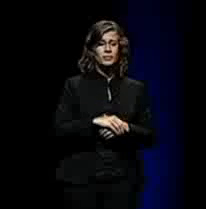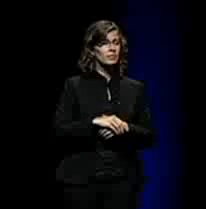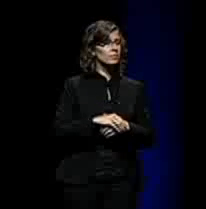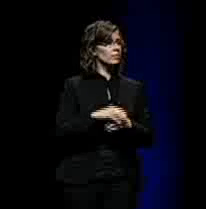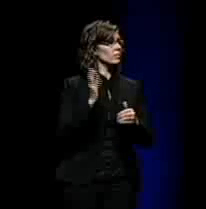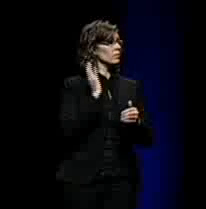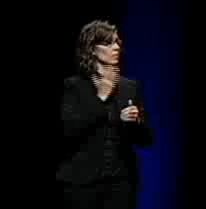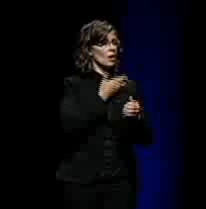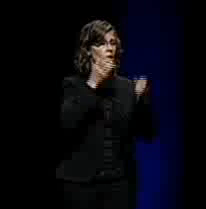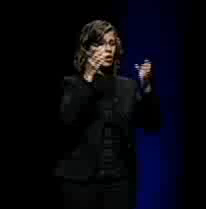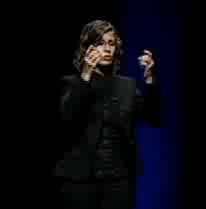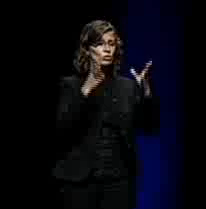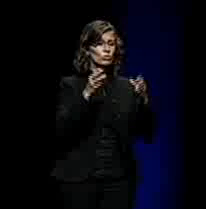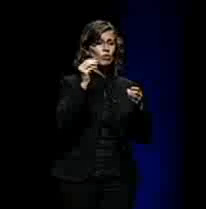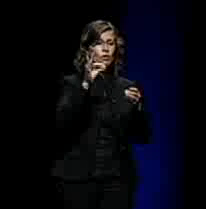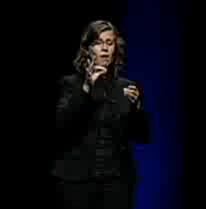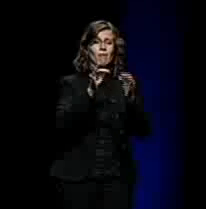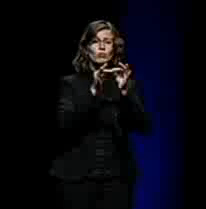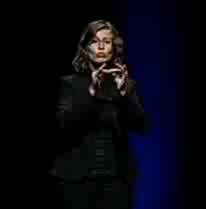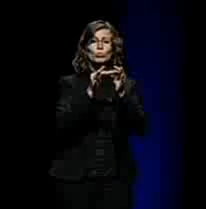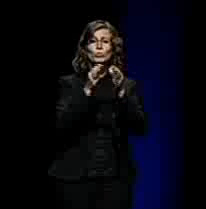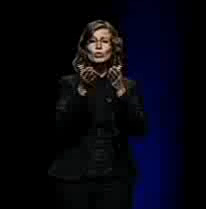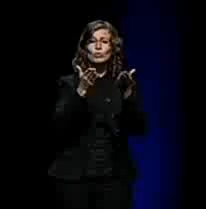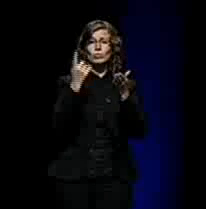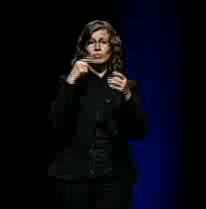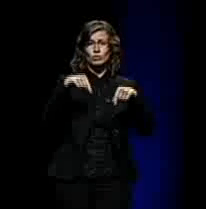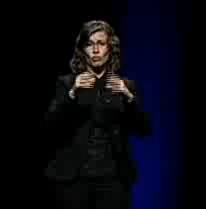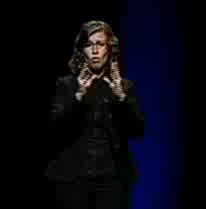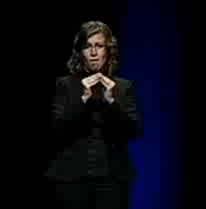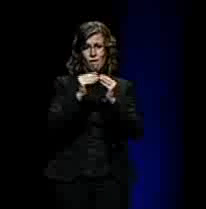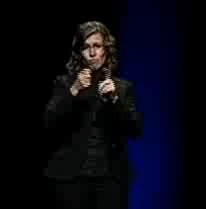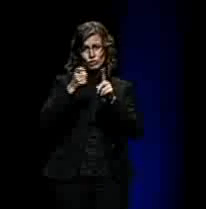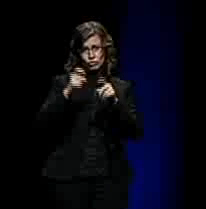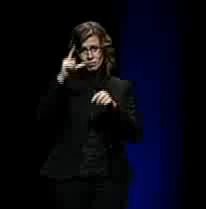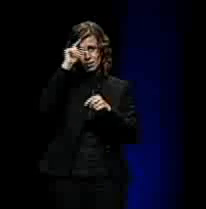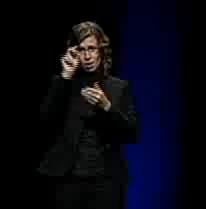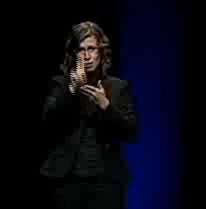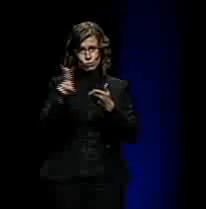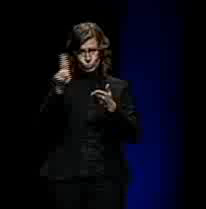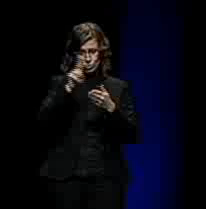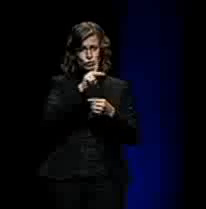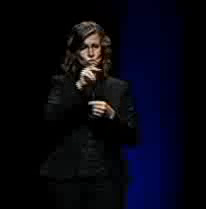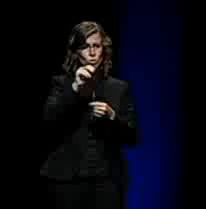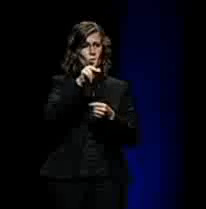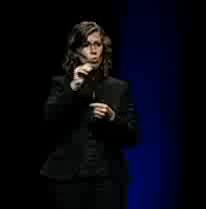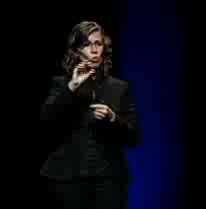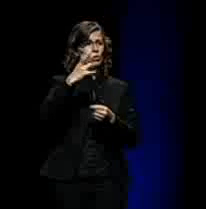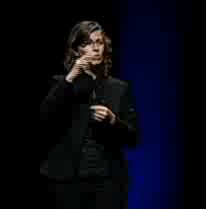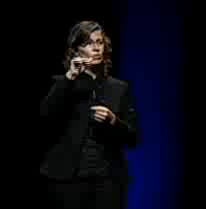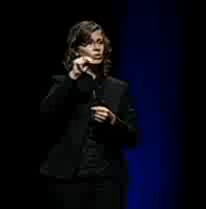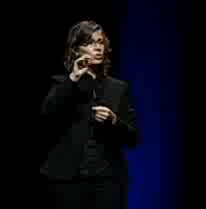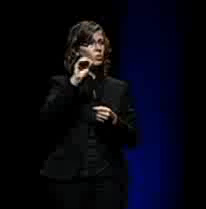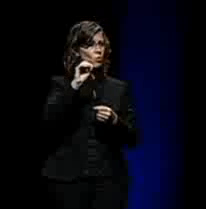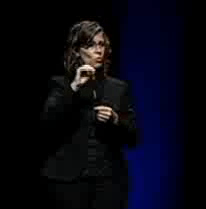our Director of Interpreting Services for the conference from Gallaudet University, Coco Chino,